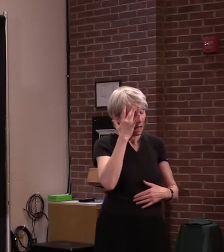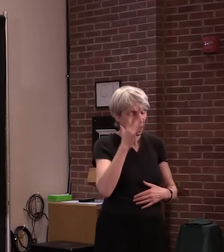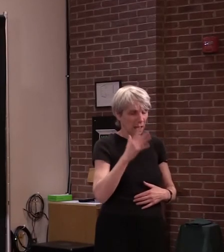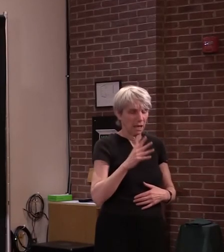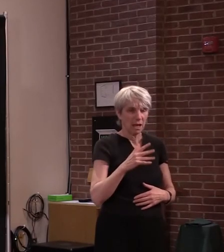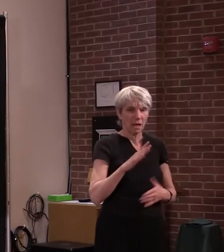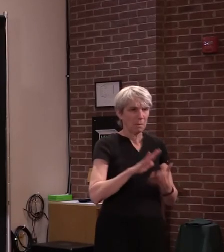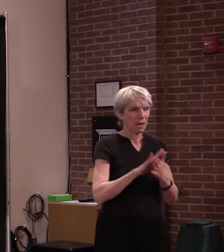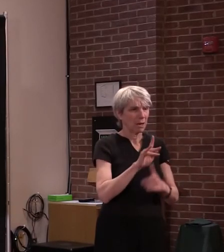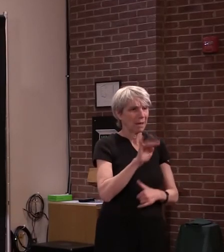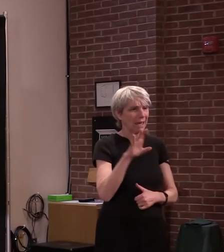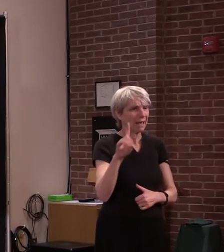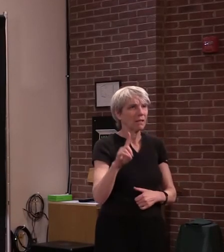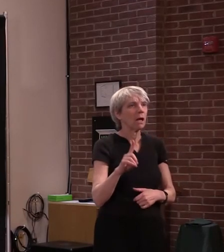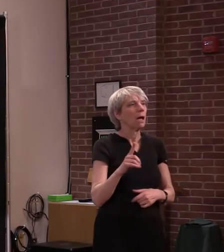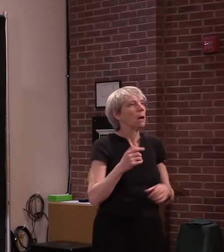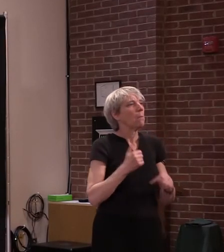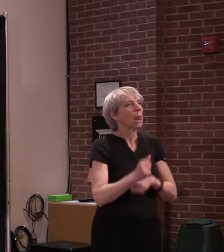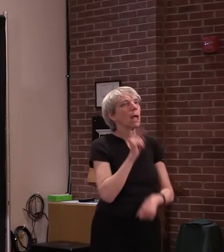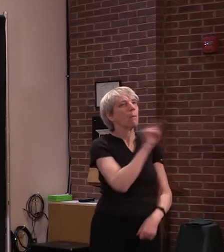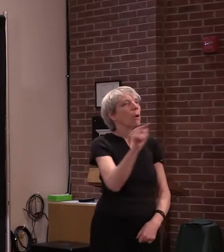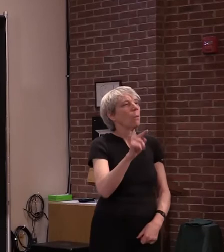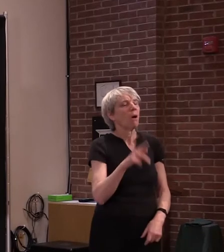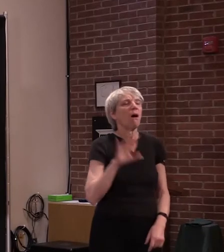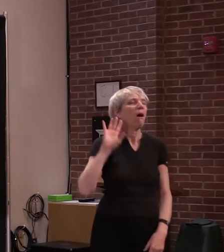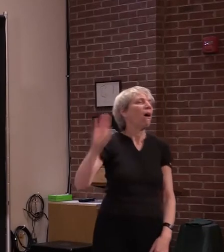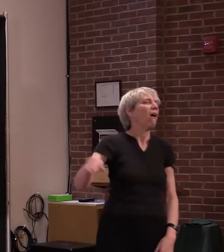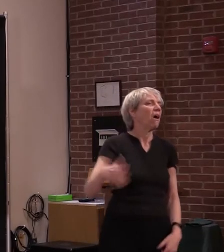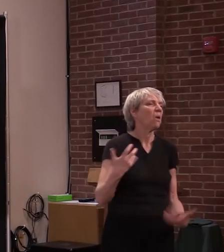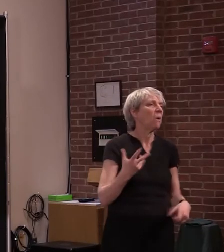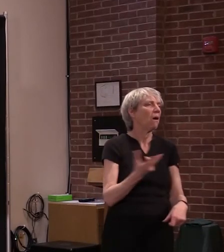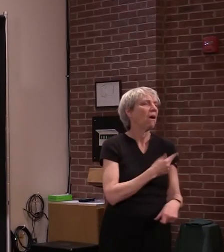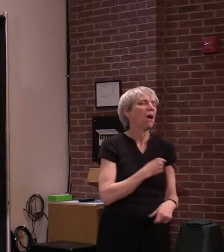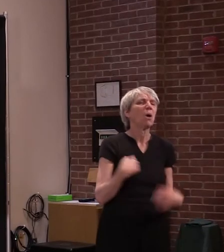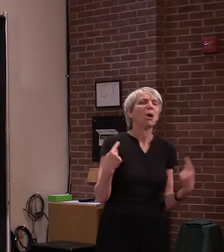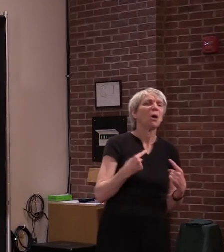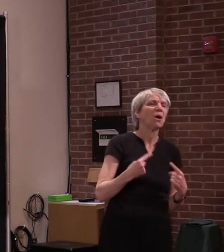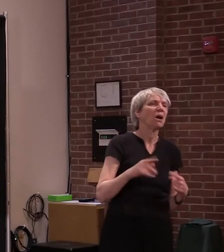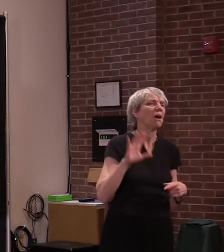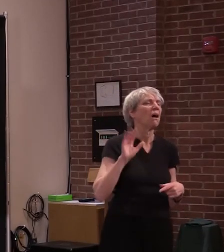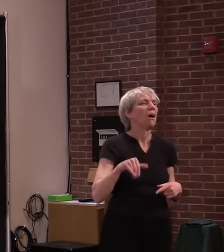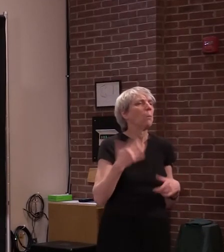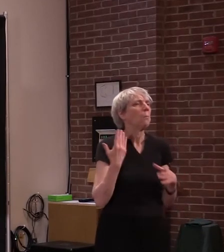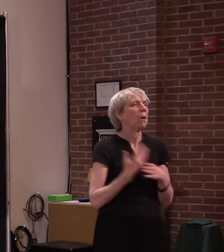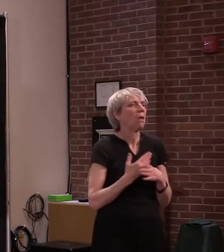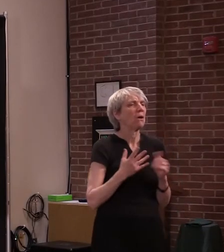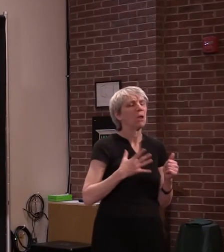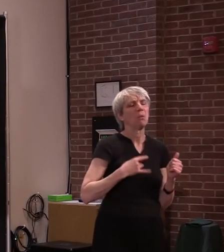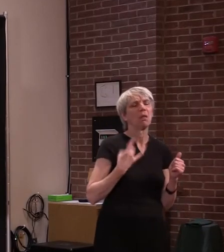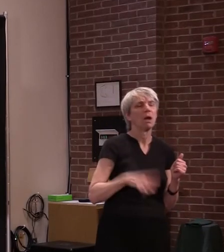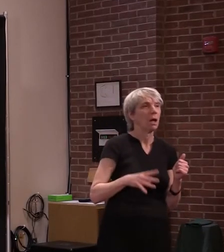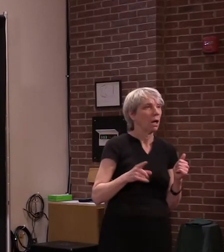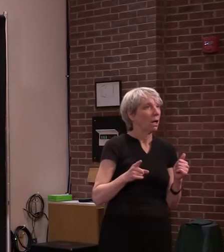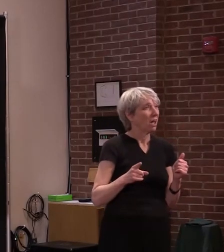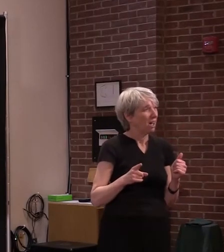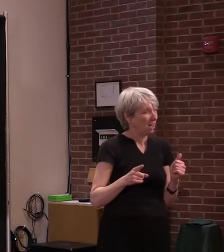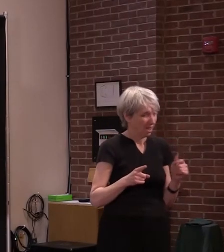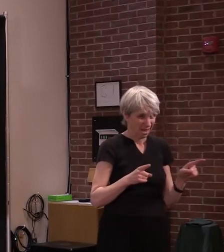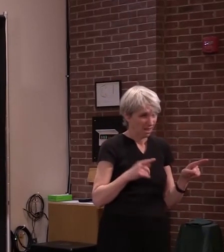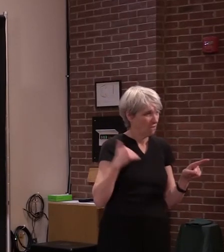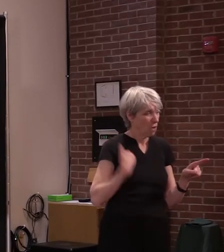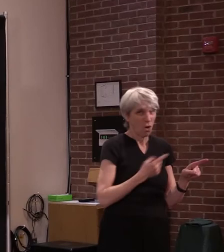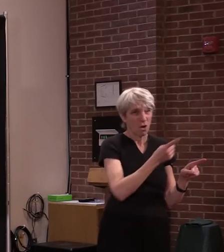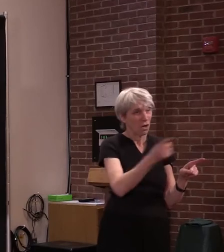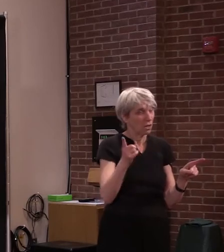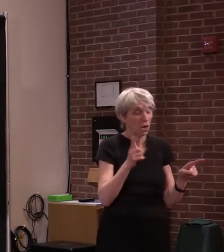aren't vaccinated and who aren't interested in it, not interested in it at all. So if somebody is over 70 and is